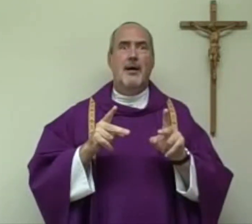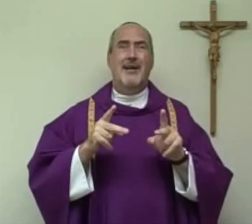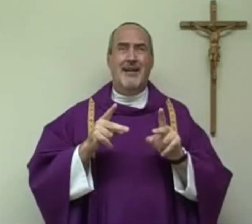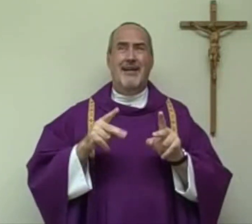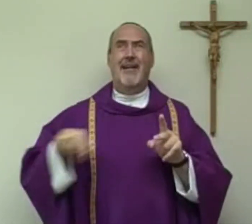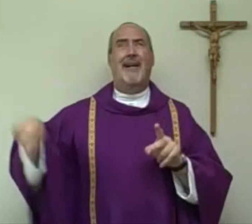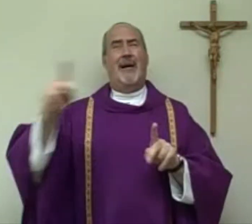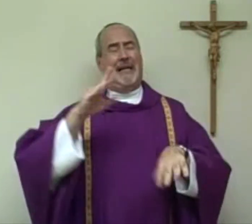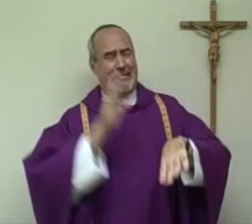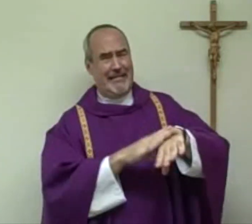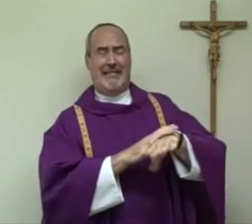people and protecting them.